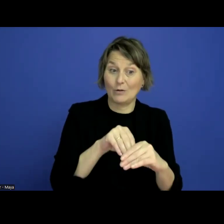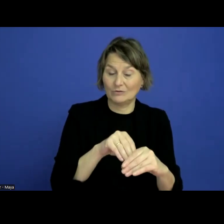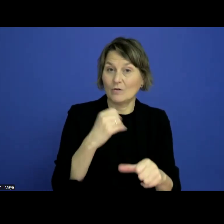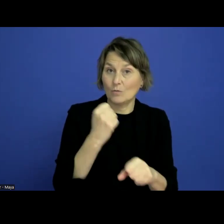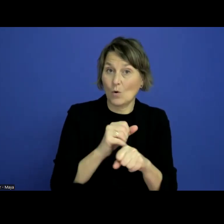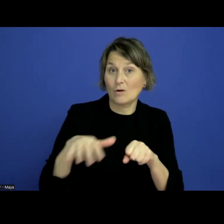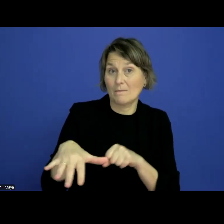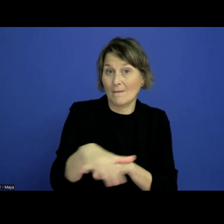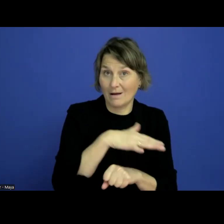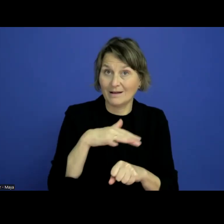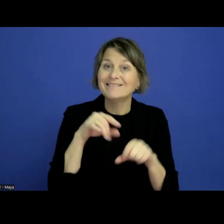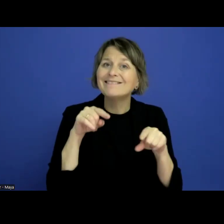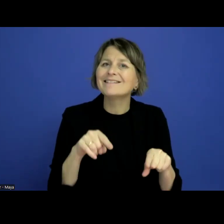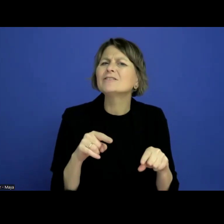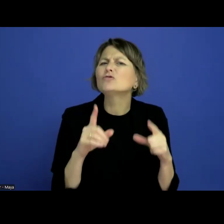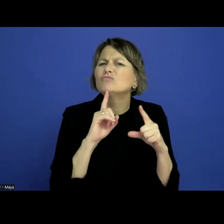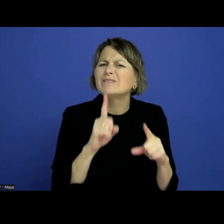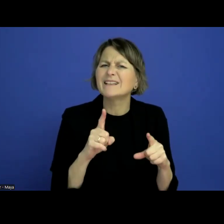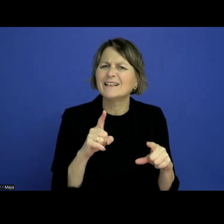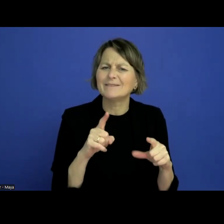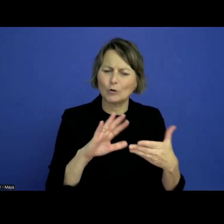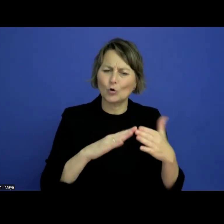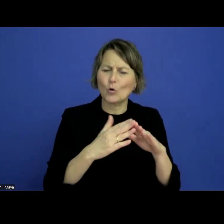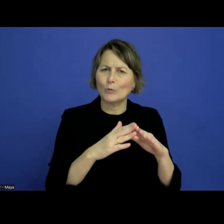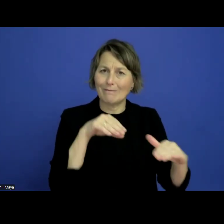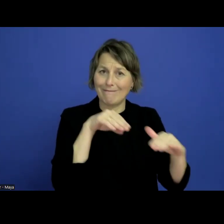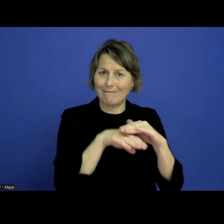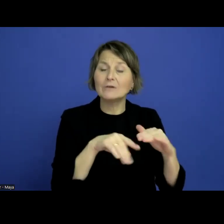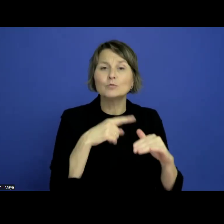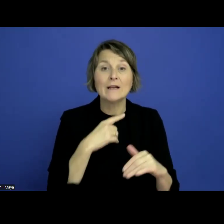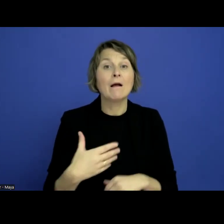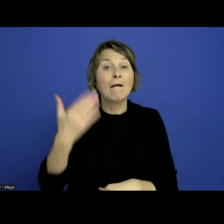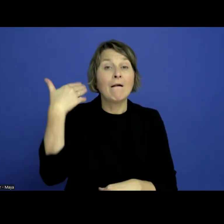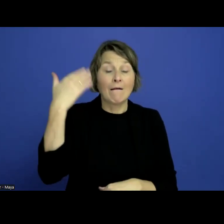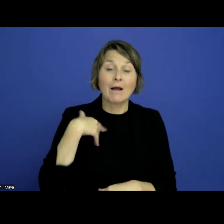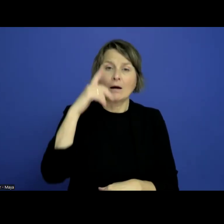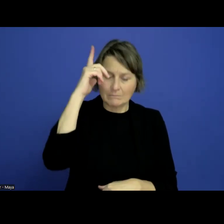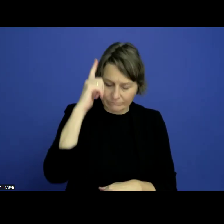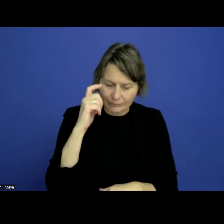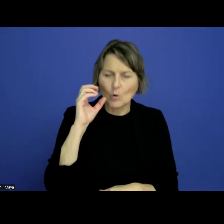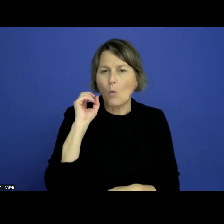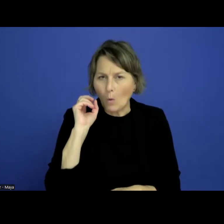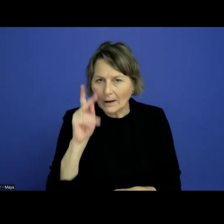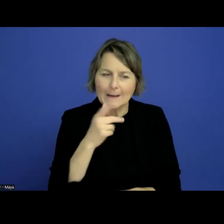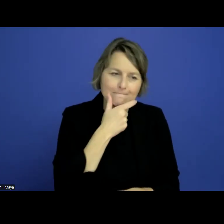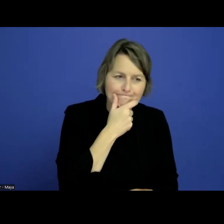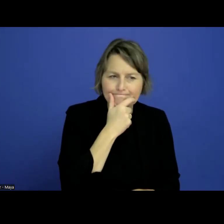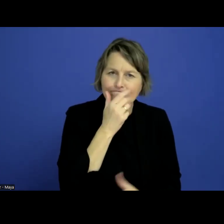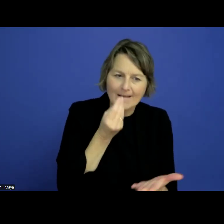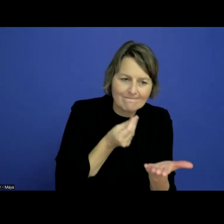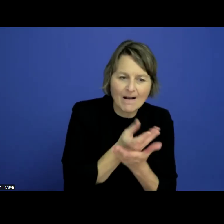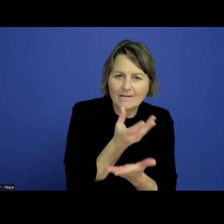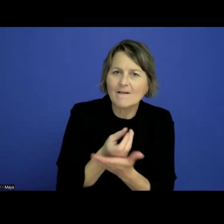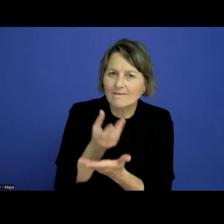community started as a group of experts delivering accessible solutions to a specific client.